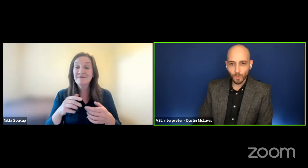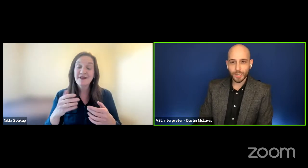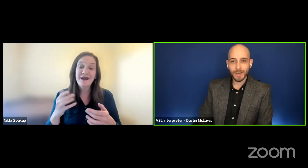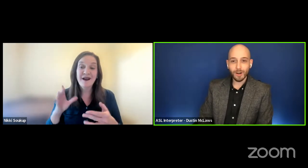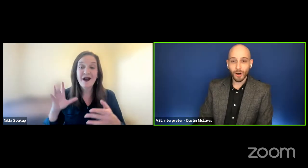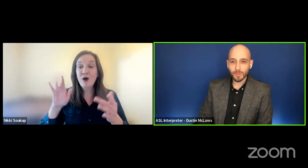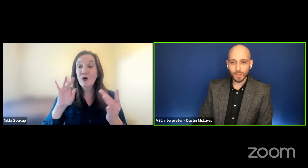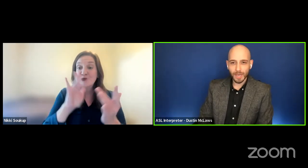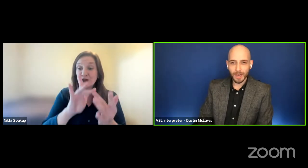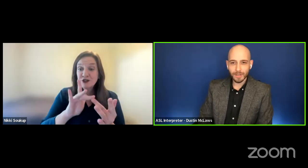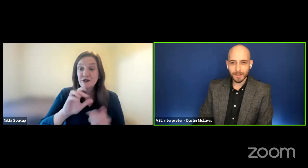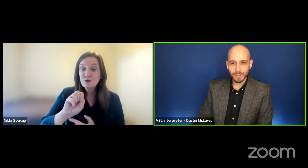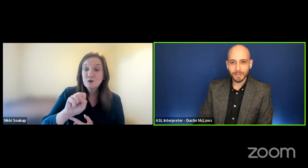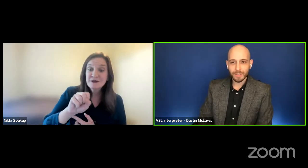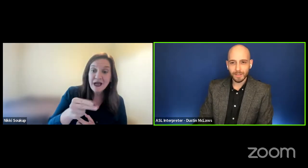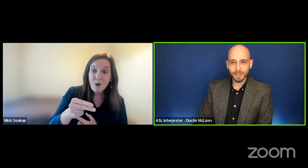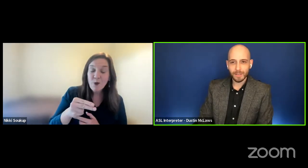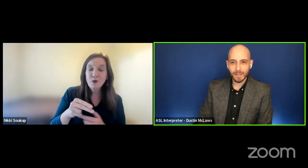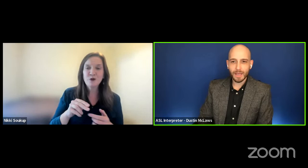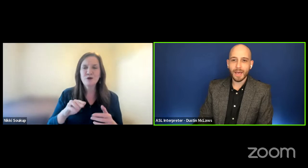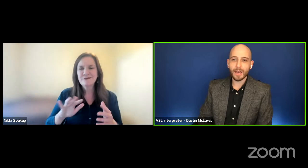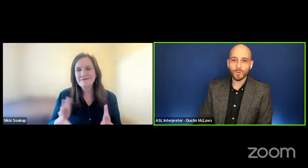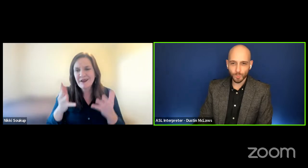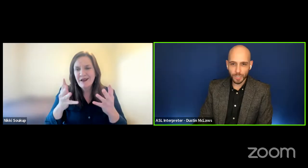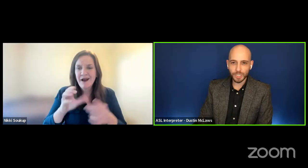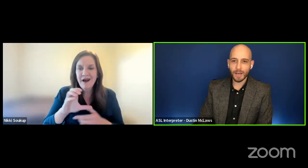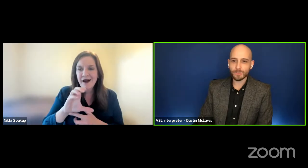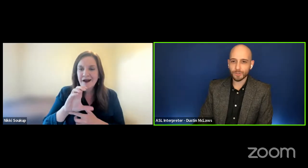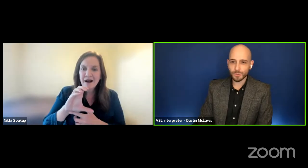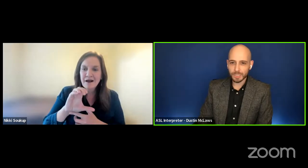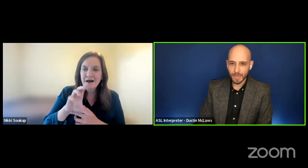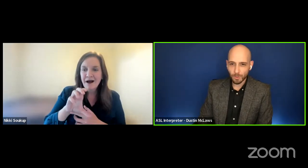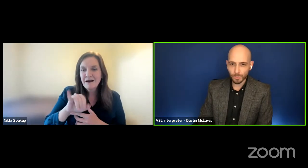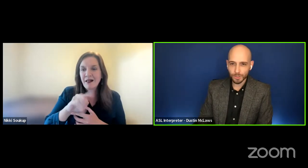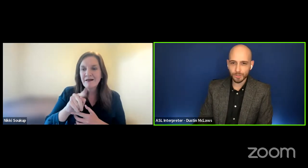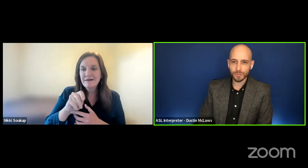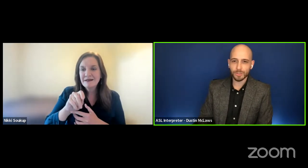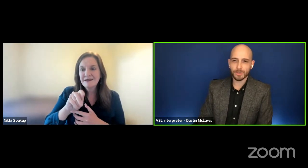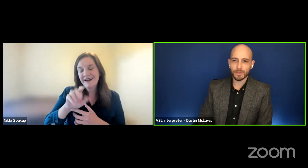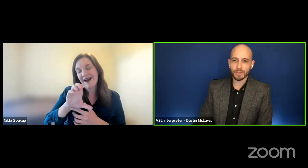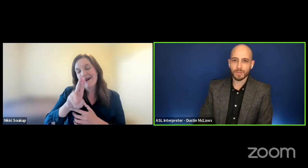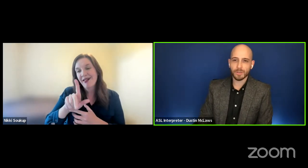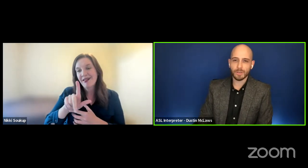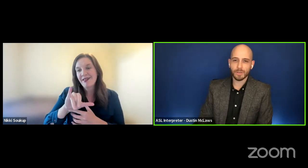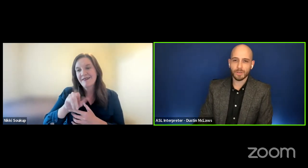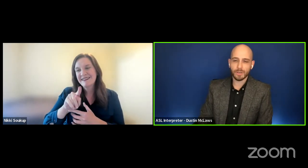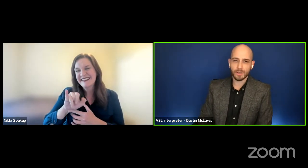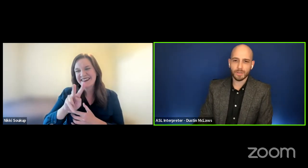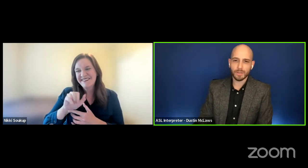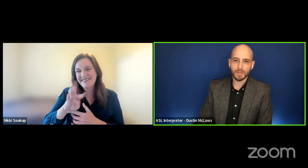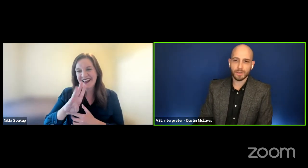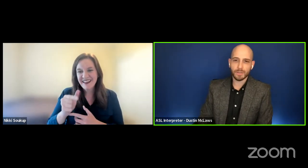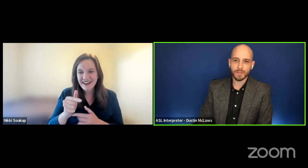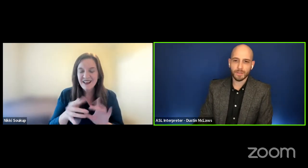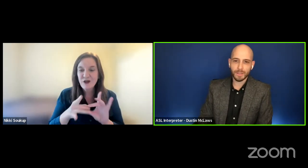We are working on a plan and we're reaching out to stakeholders